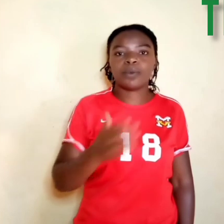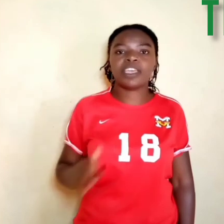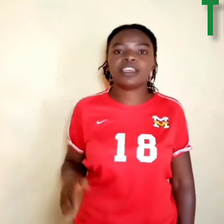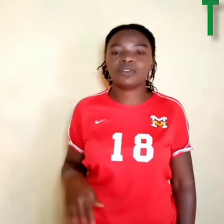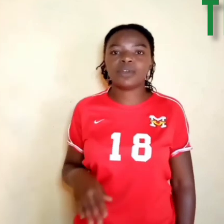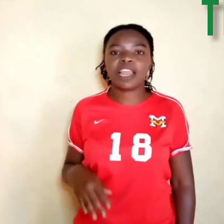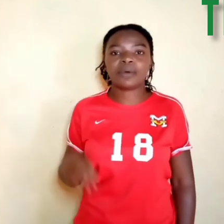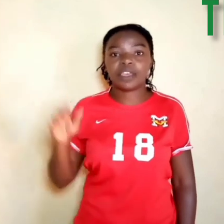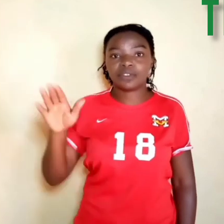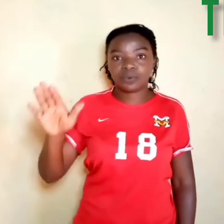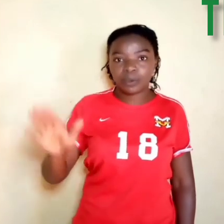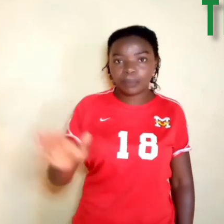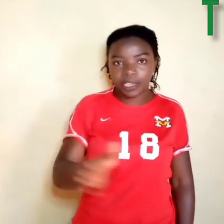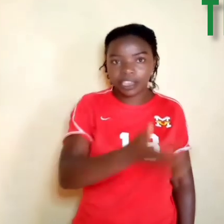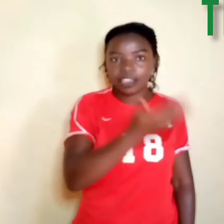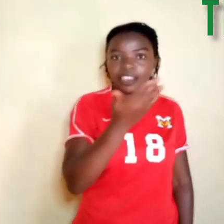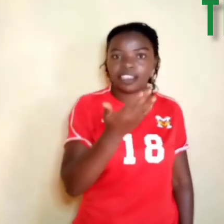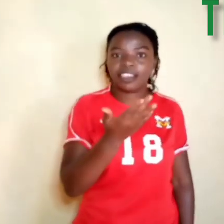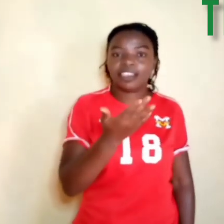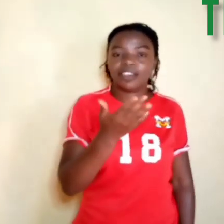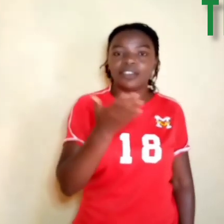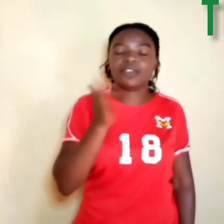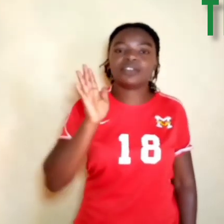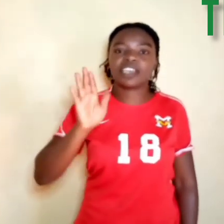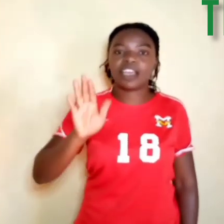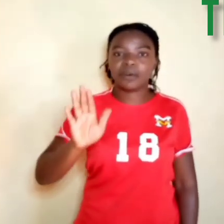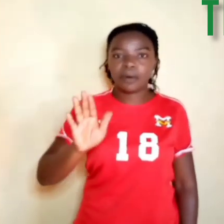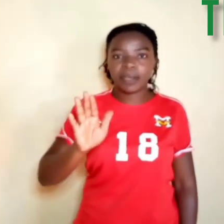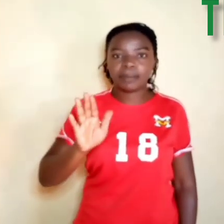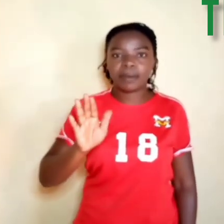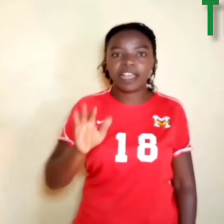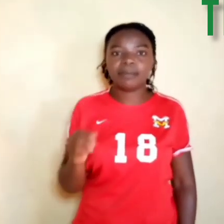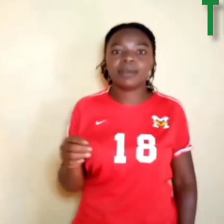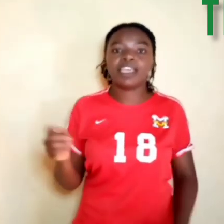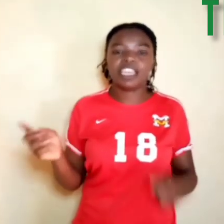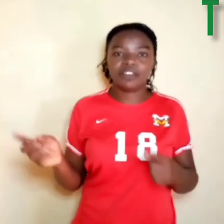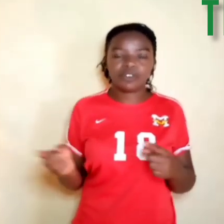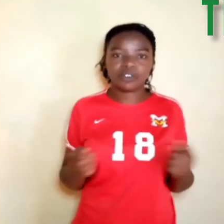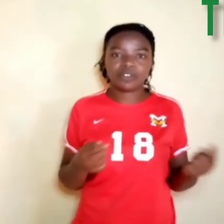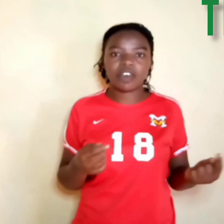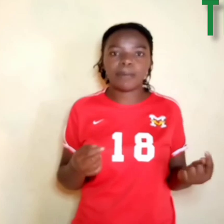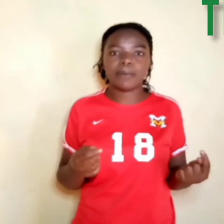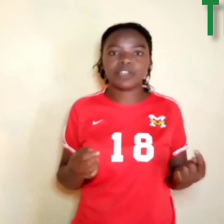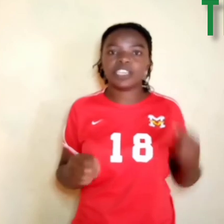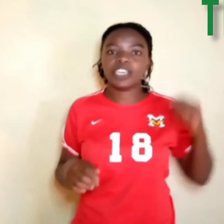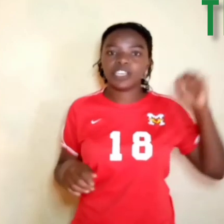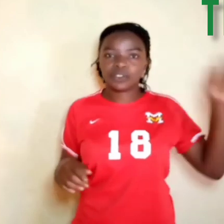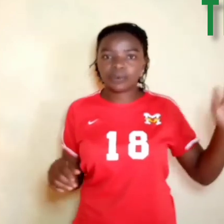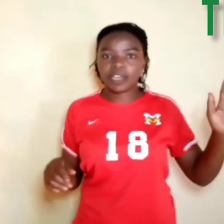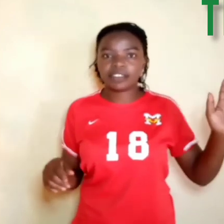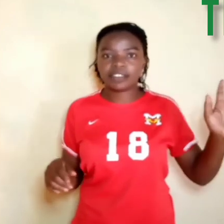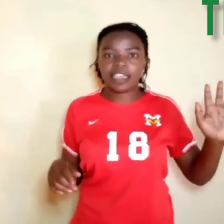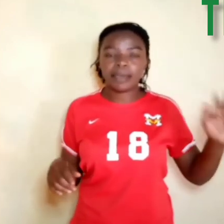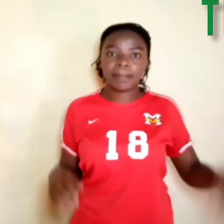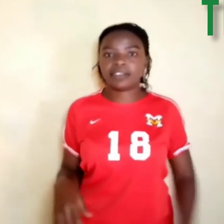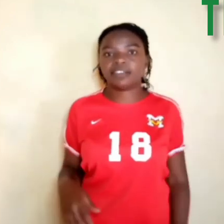we do like we are sweeping using an open palm in front of our body towards the passive